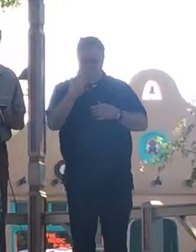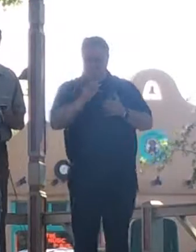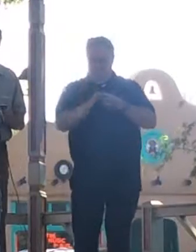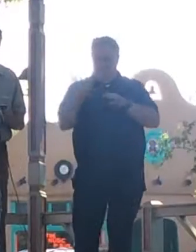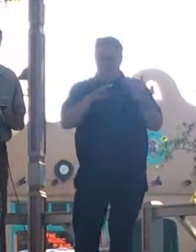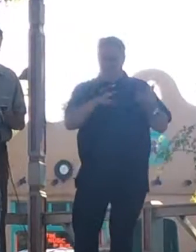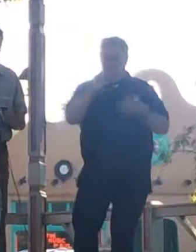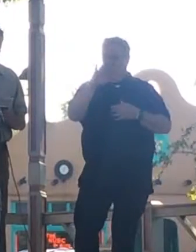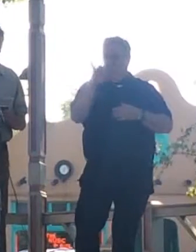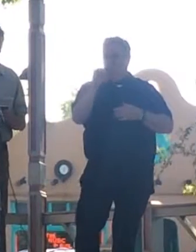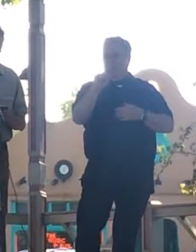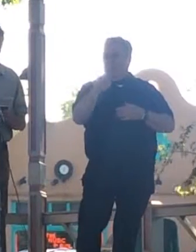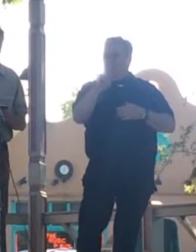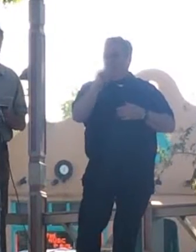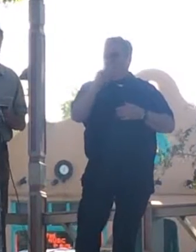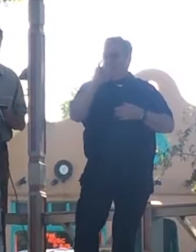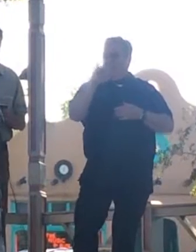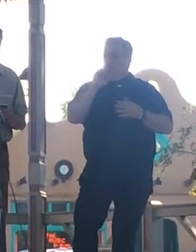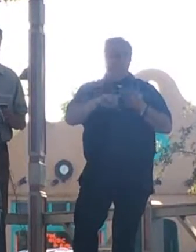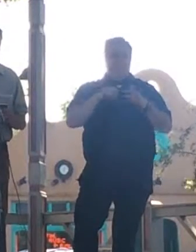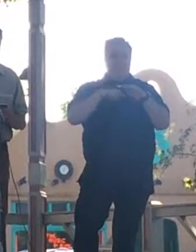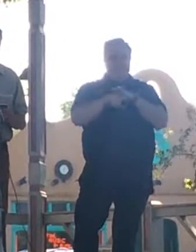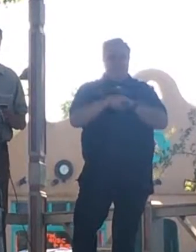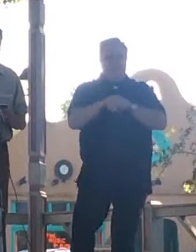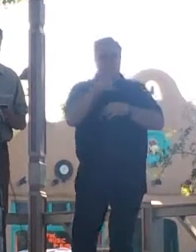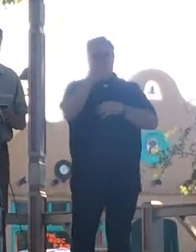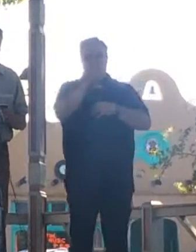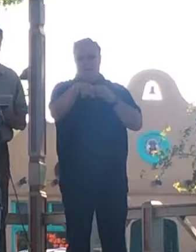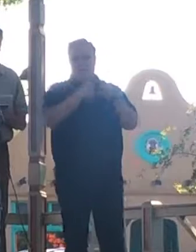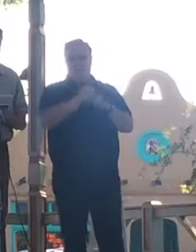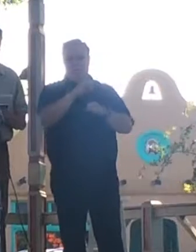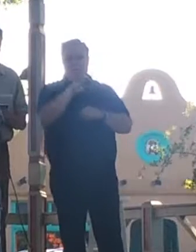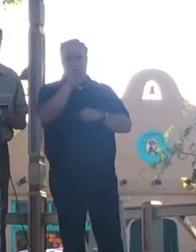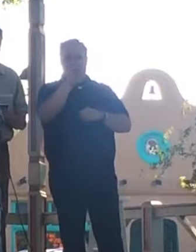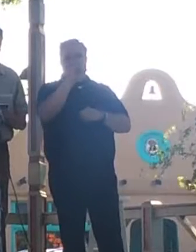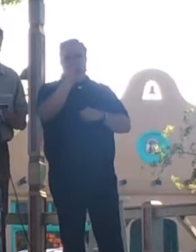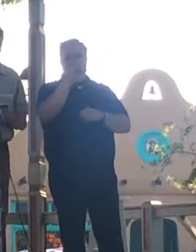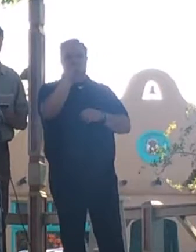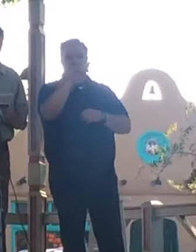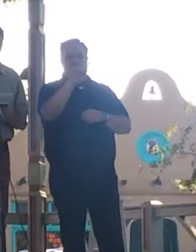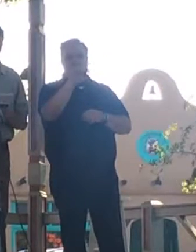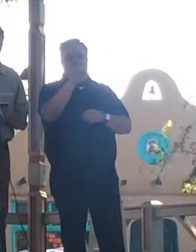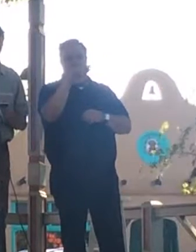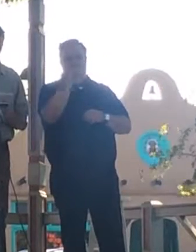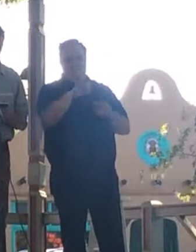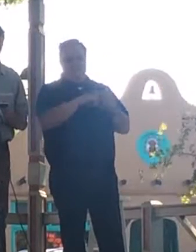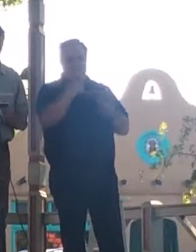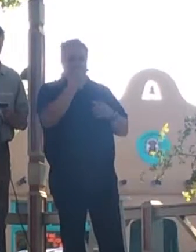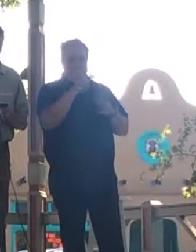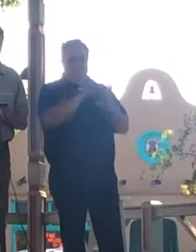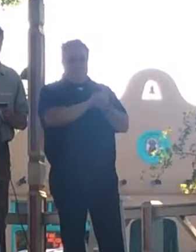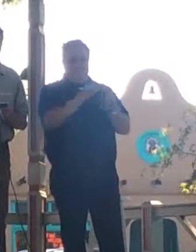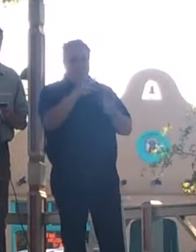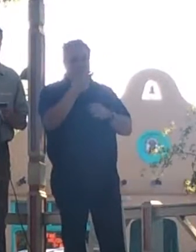death of Breonna Taylor in Louisville, the assassination of 28-year-old jogger Armand Aubrey in Georgia, and the verbal